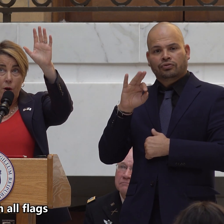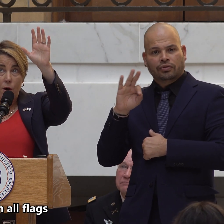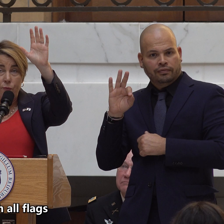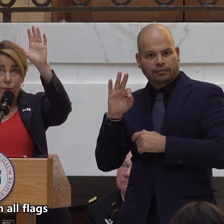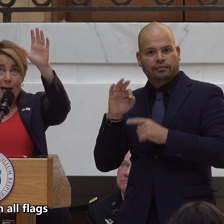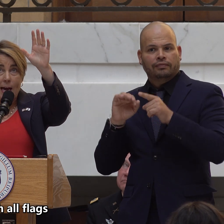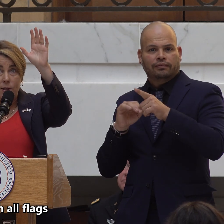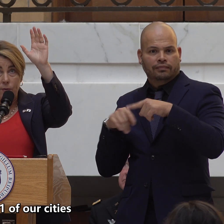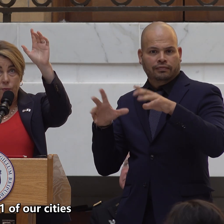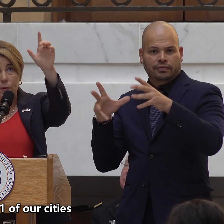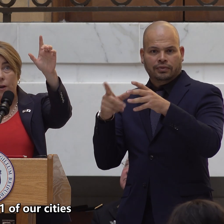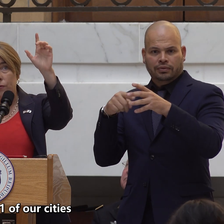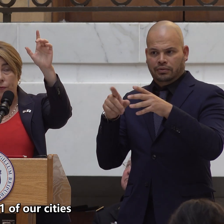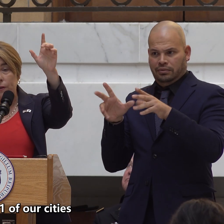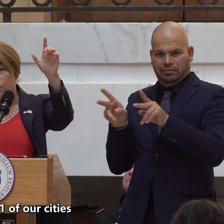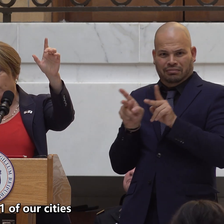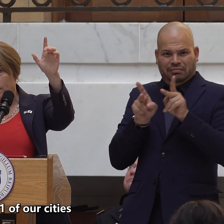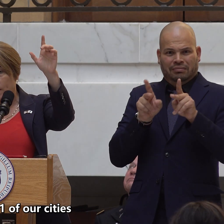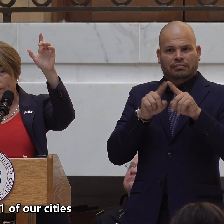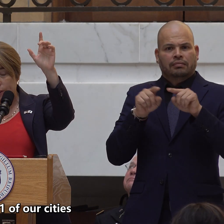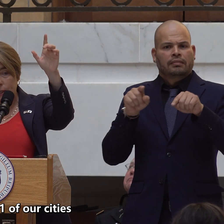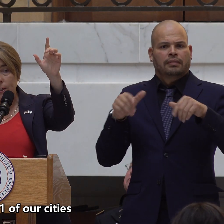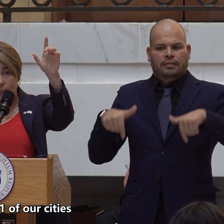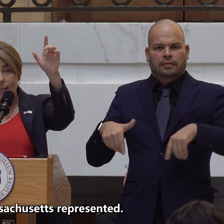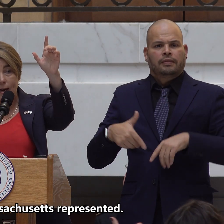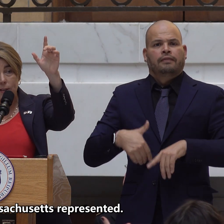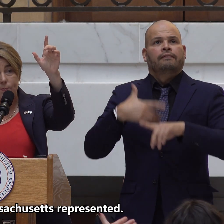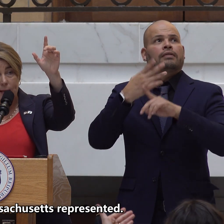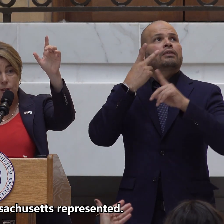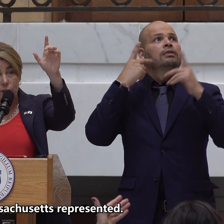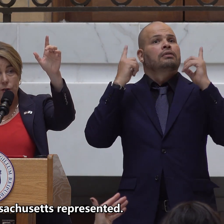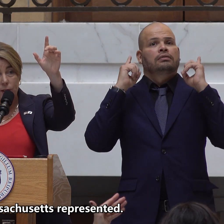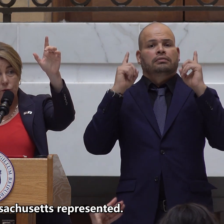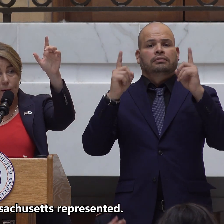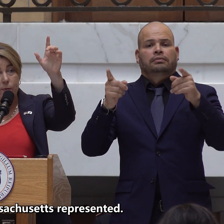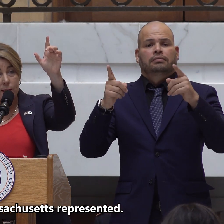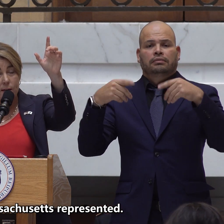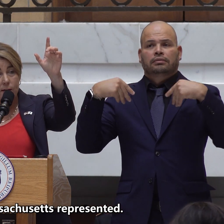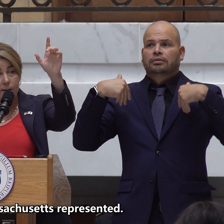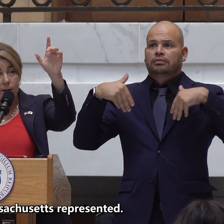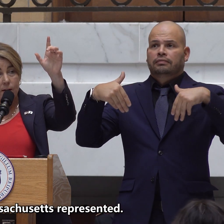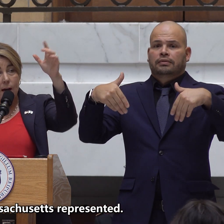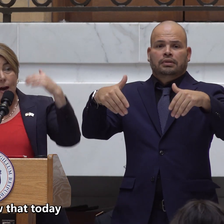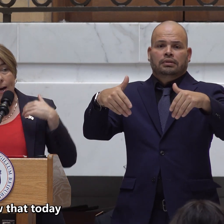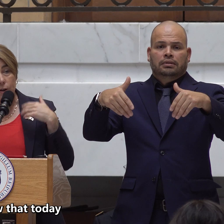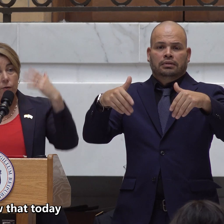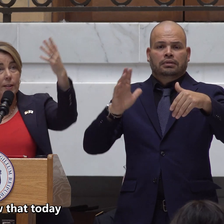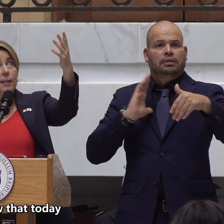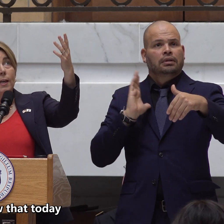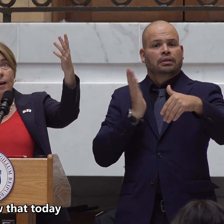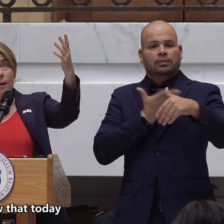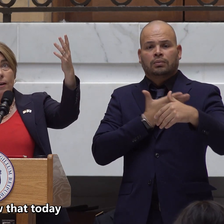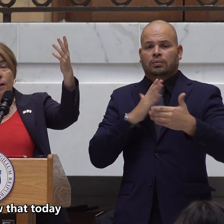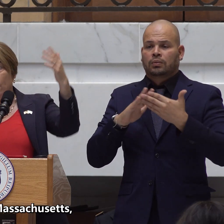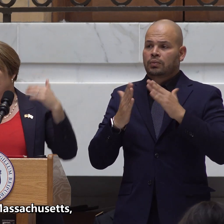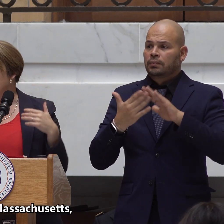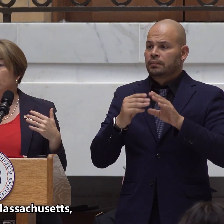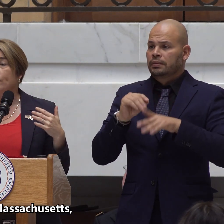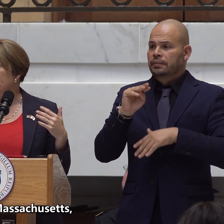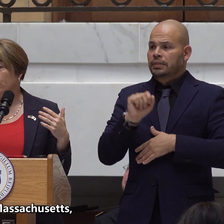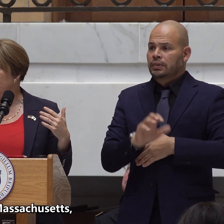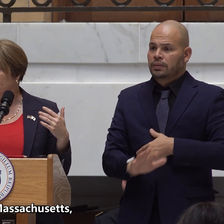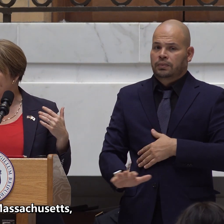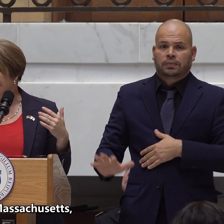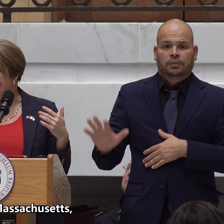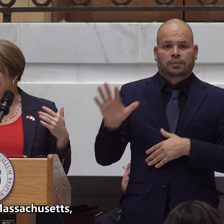with all flags from 351 of our cities and towns in Massachusetts represented. I know that today,